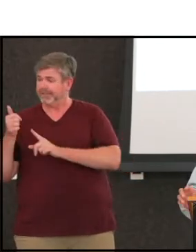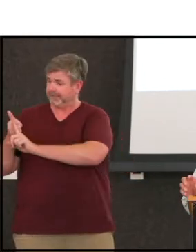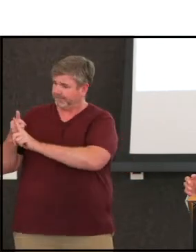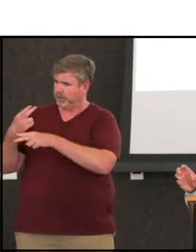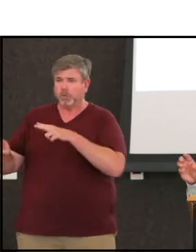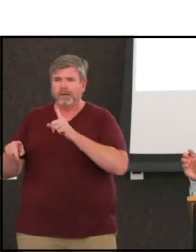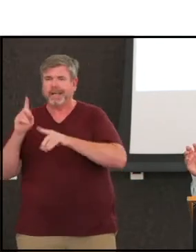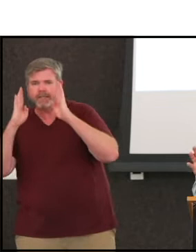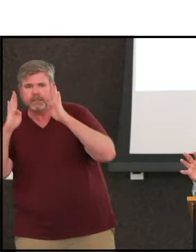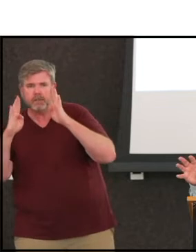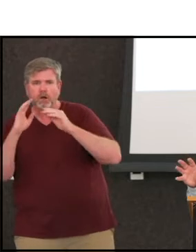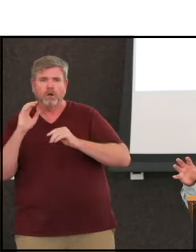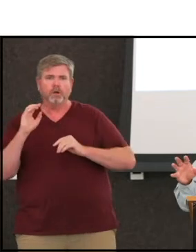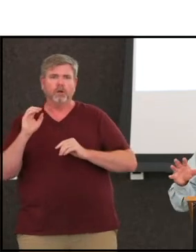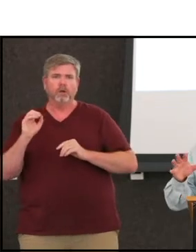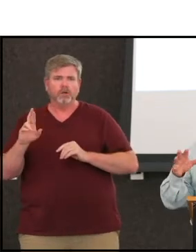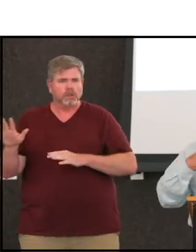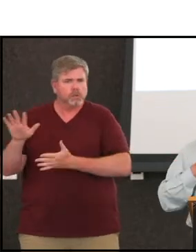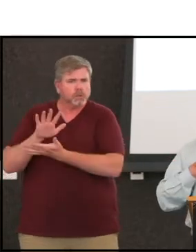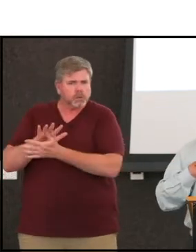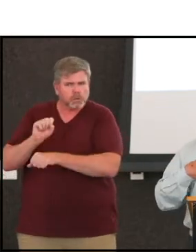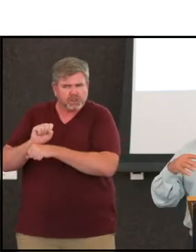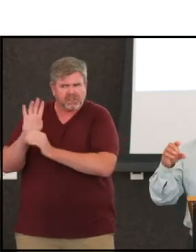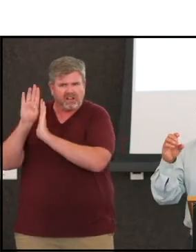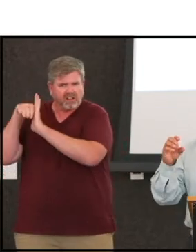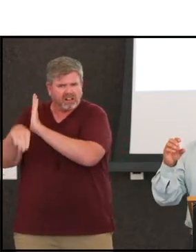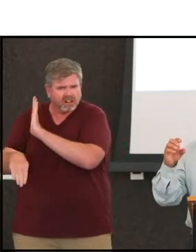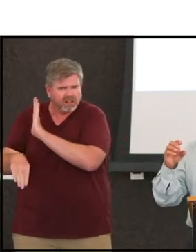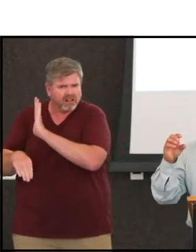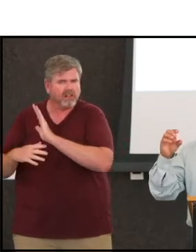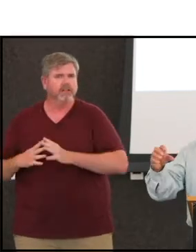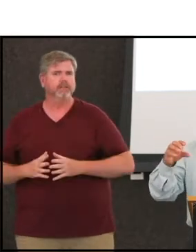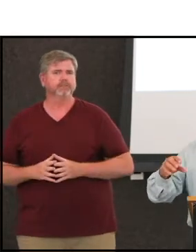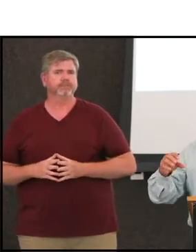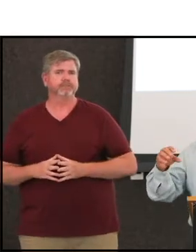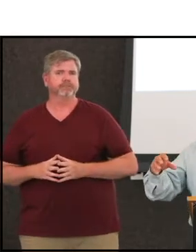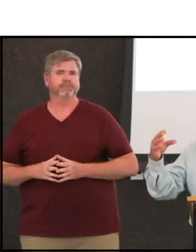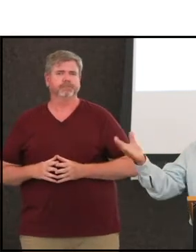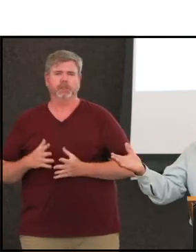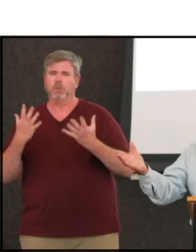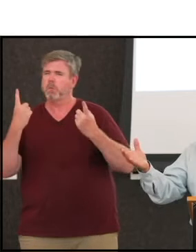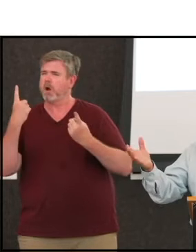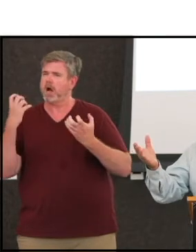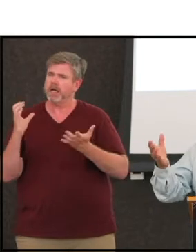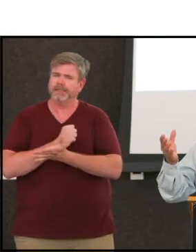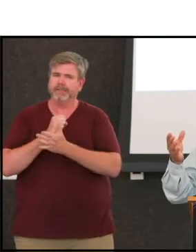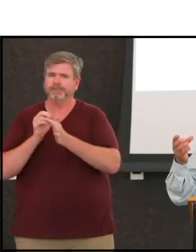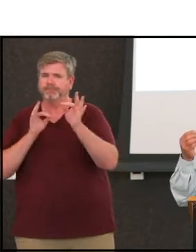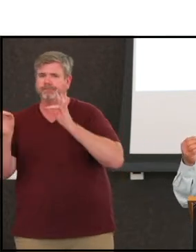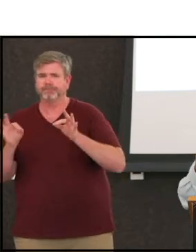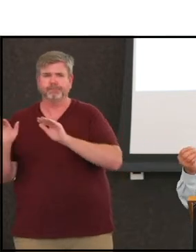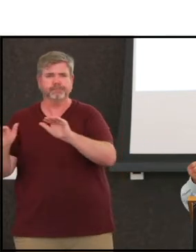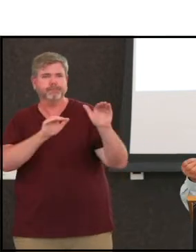There's something I want to point out, since I'm a psychiatrist, is that people ask me what's the difference